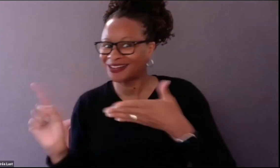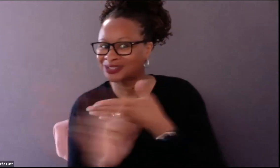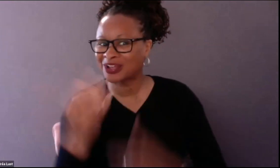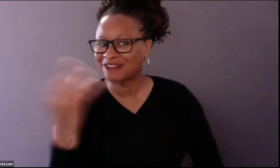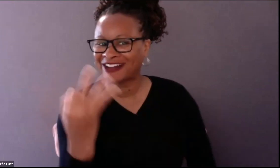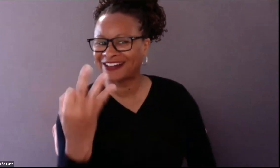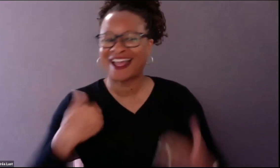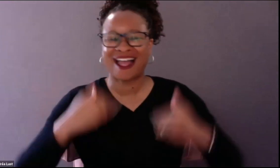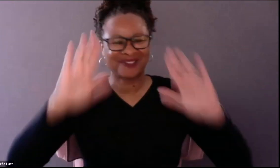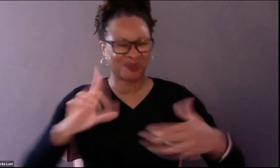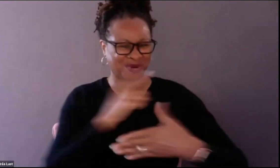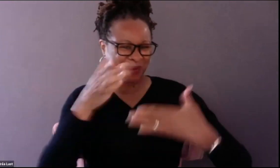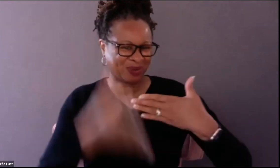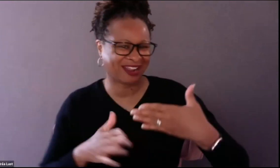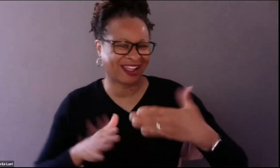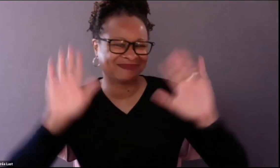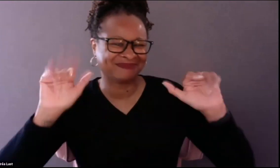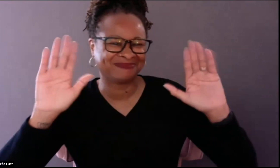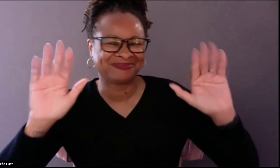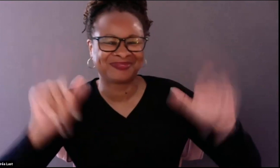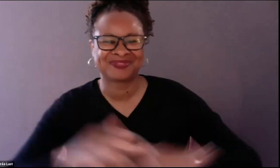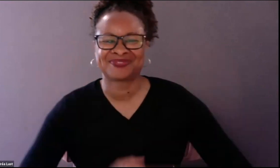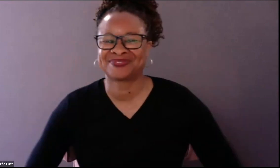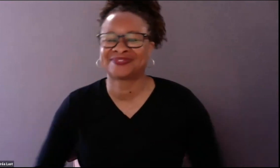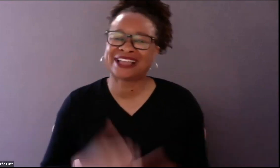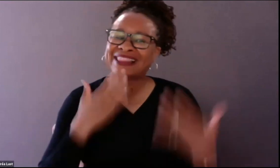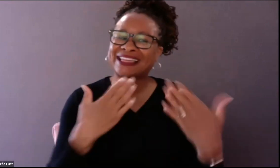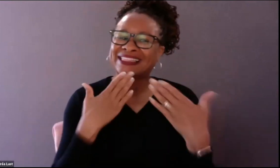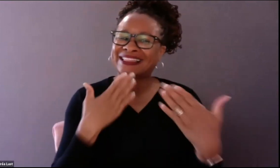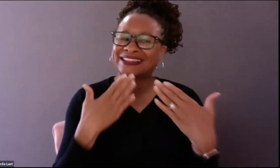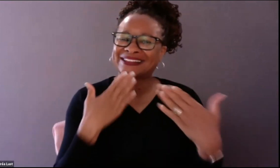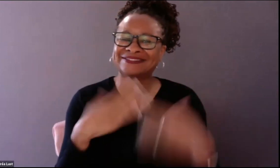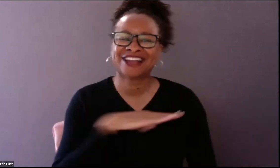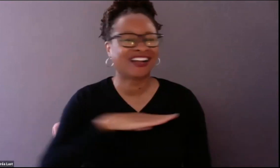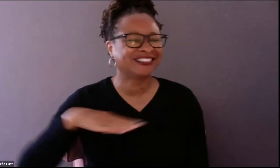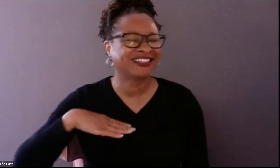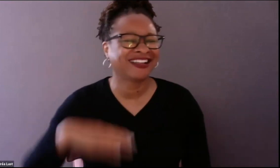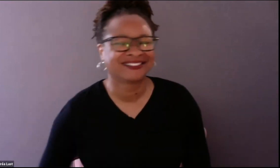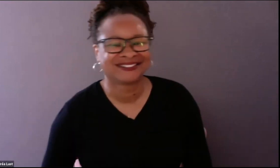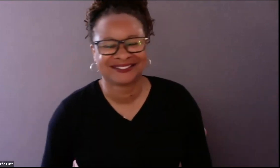Have a wonderful weekend. Thank you. Thank you. Thank you.